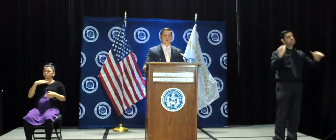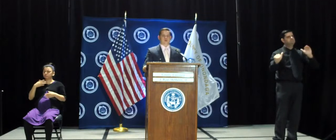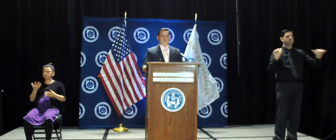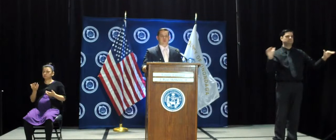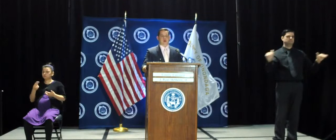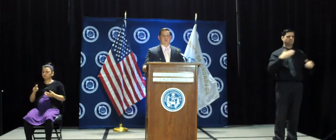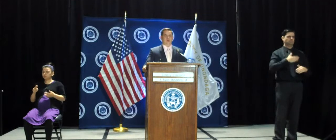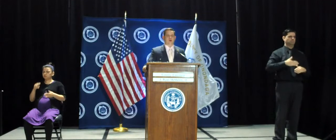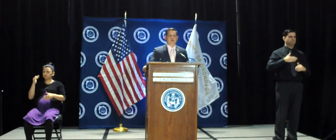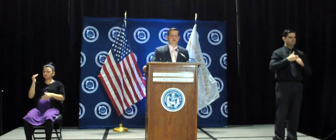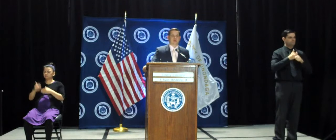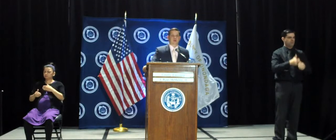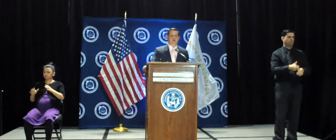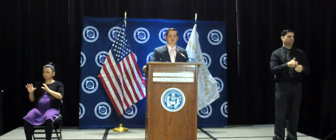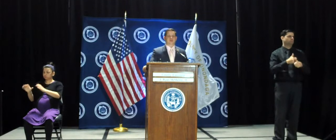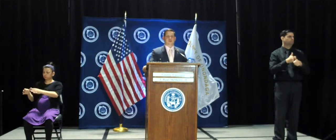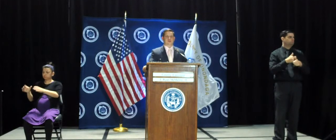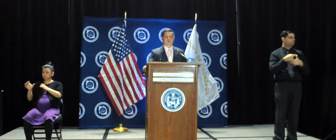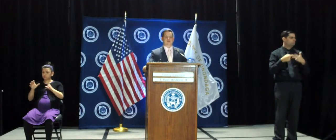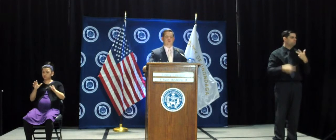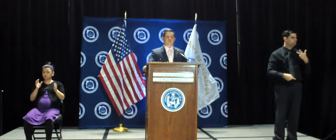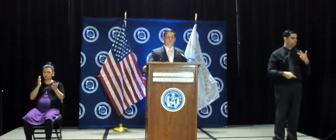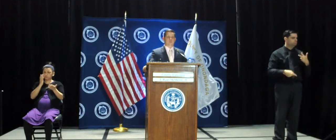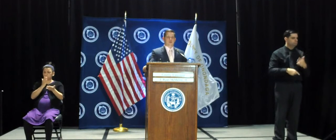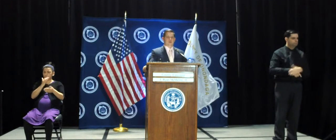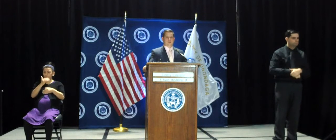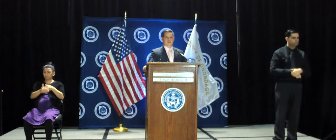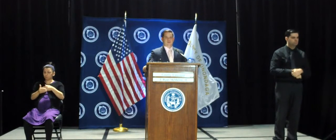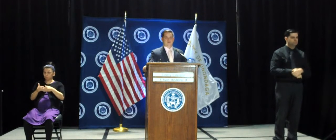There's part of this virus is it does